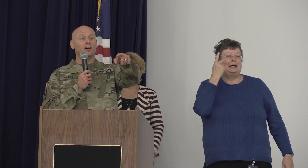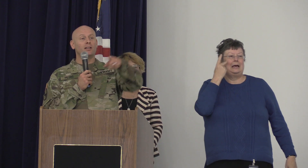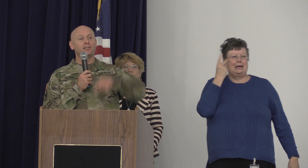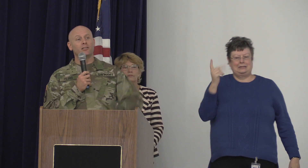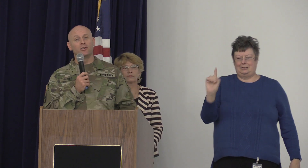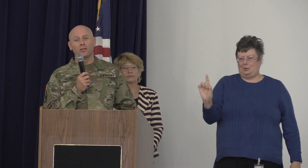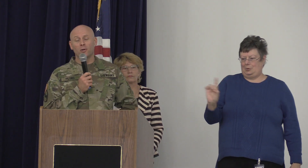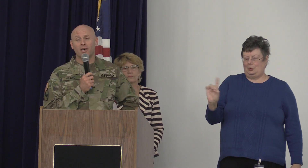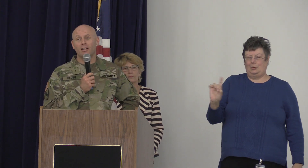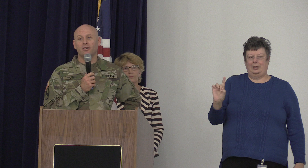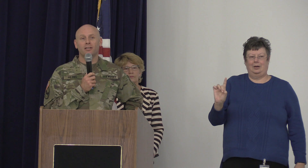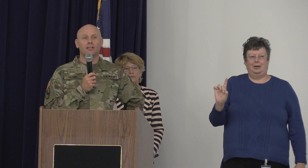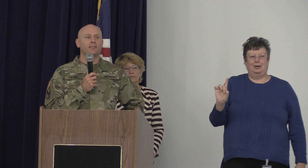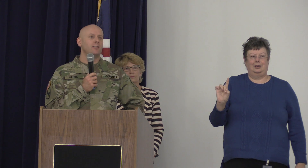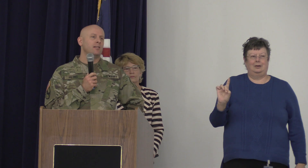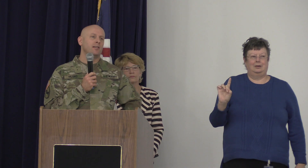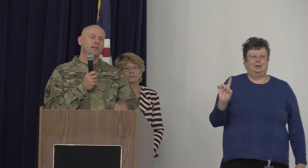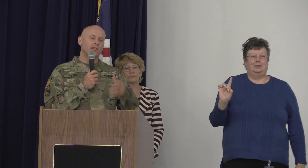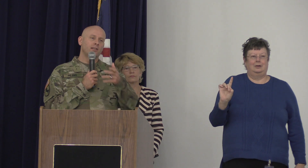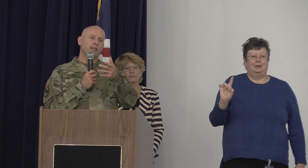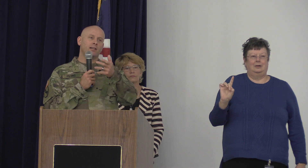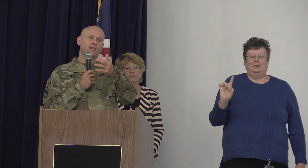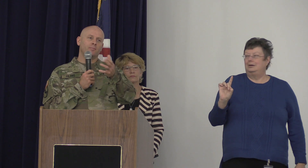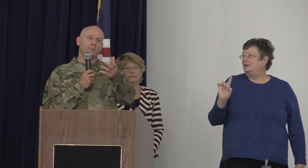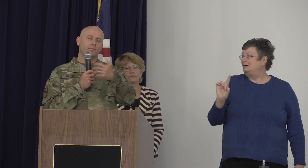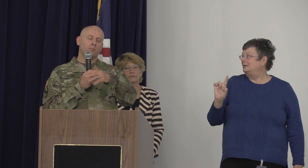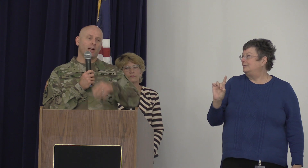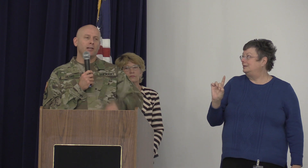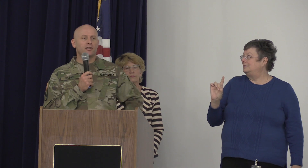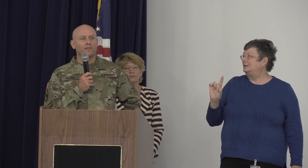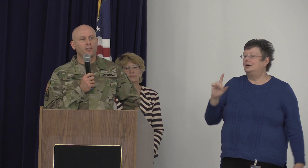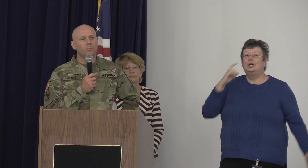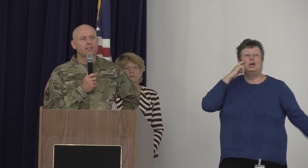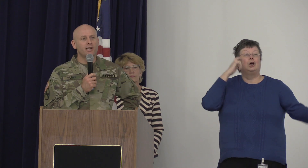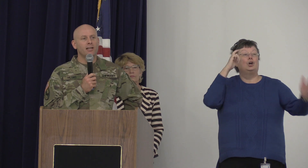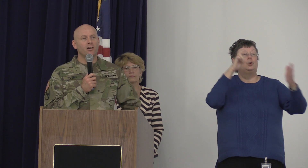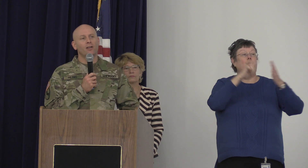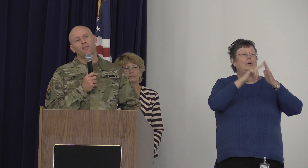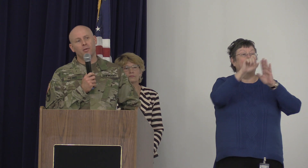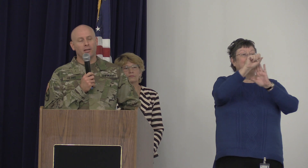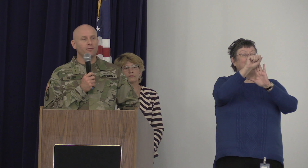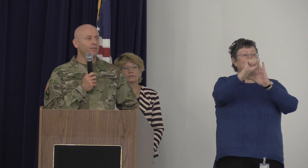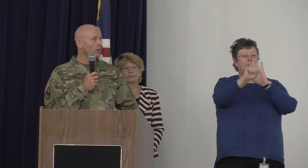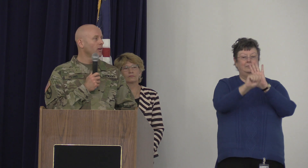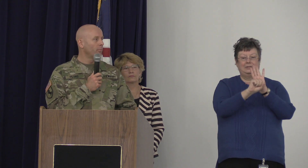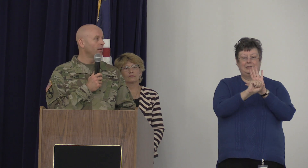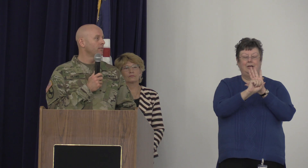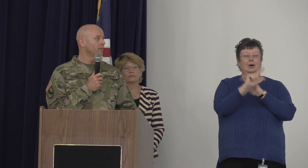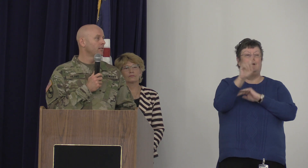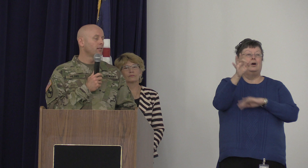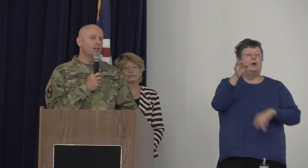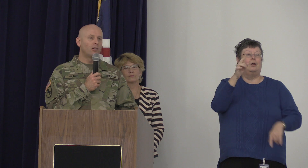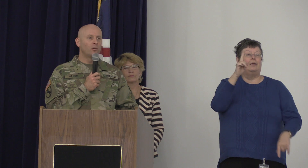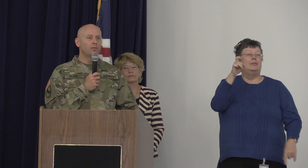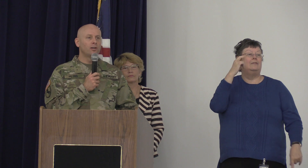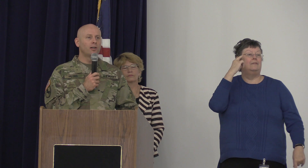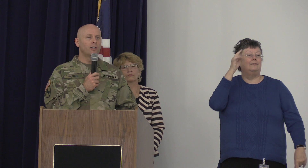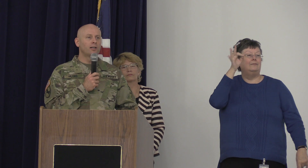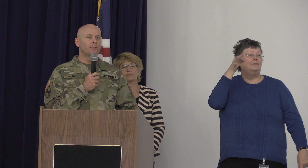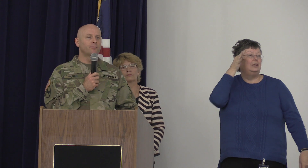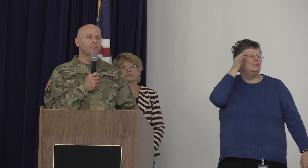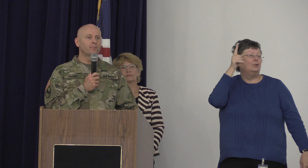seen where y'all got the recognition from the state or from the federal government